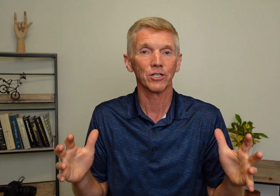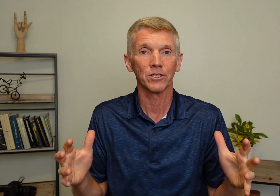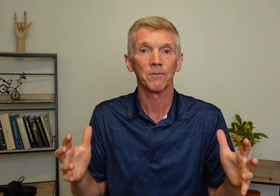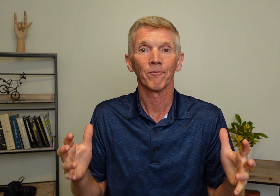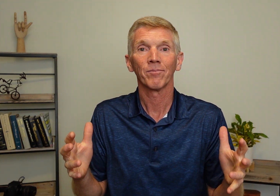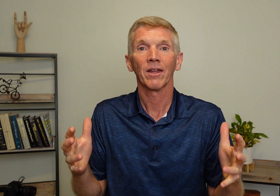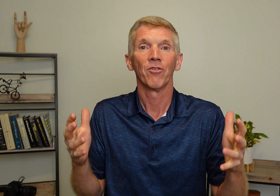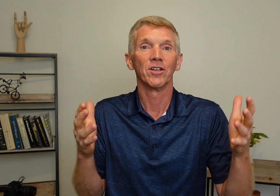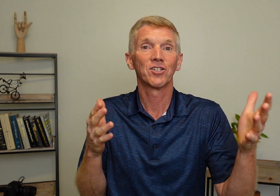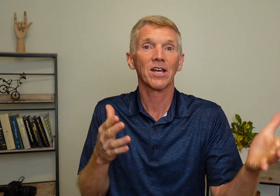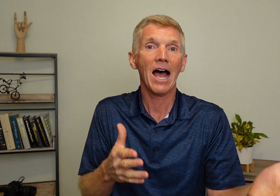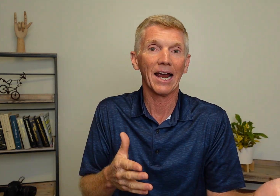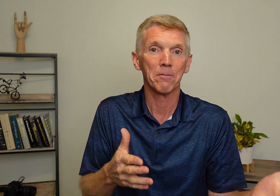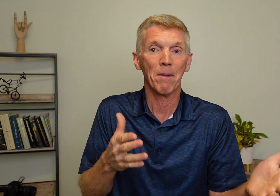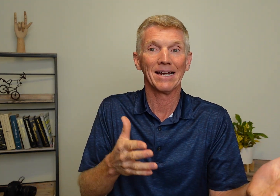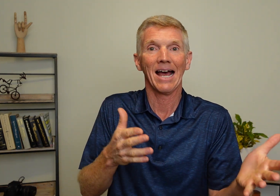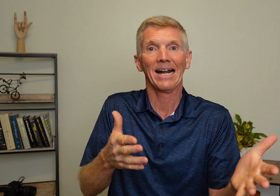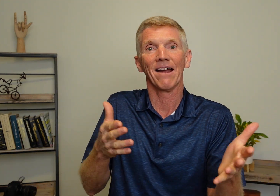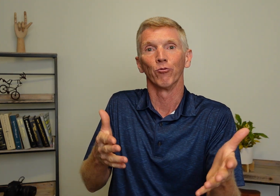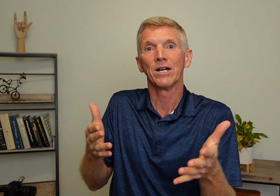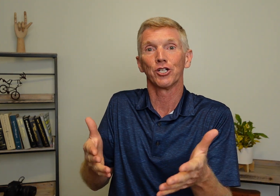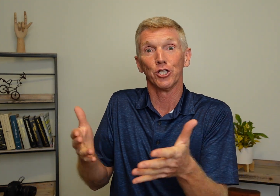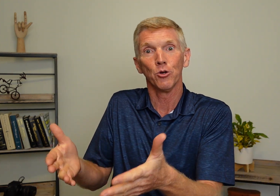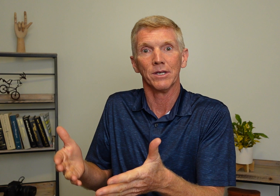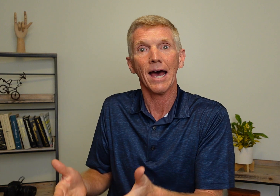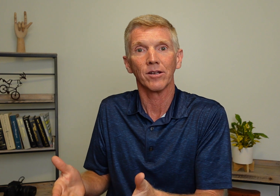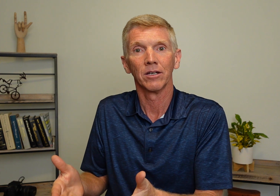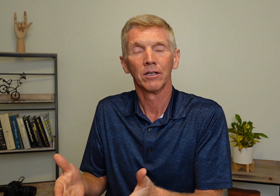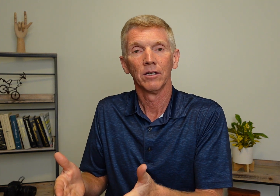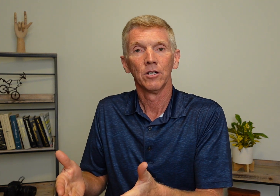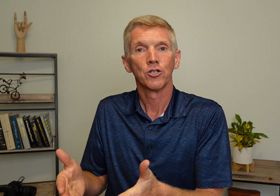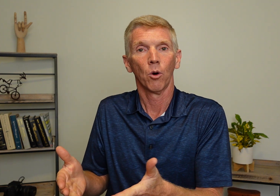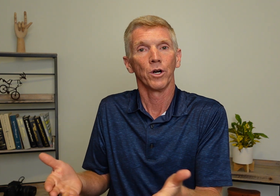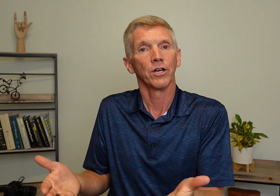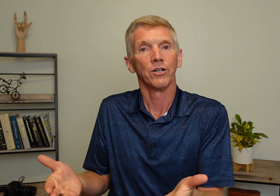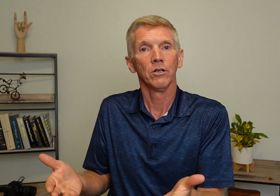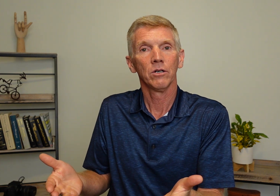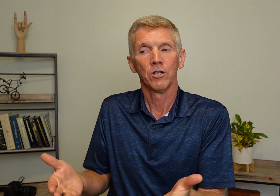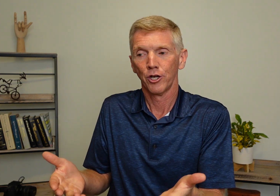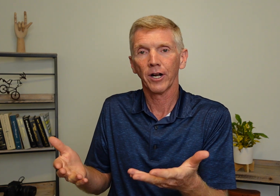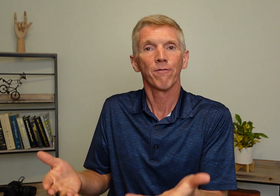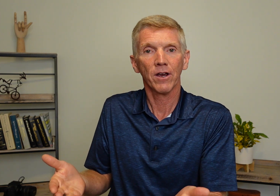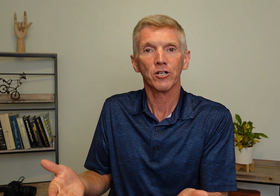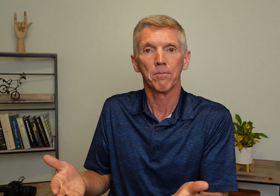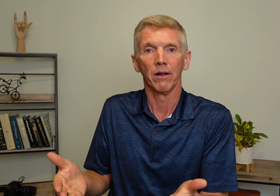locations, the sign may not have reached you yet. So what are you going to do? You're going to fingerspell it.